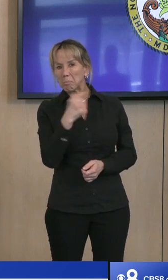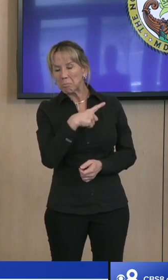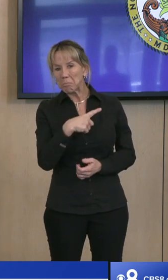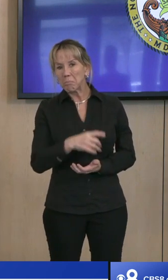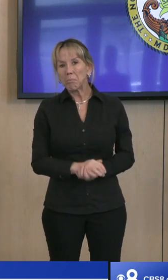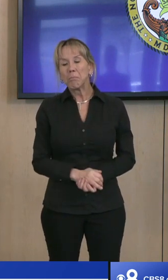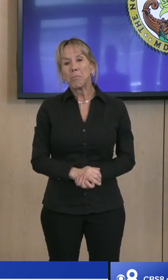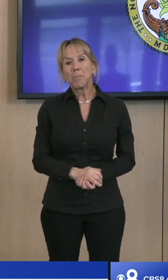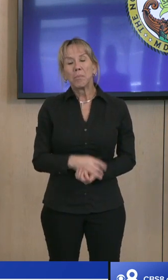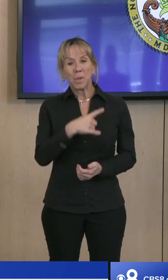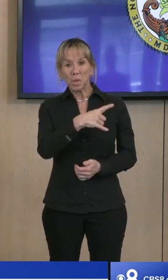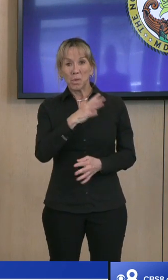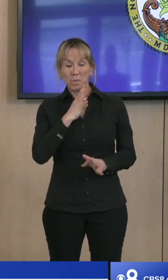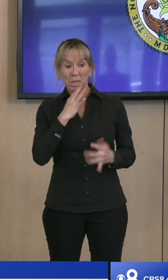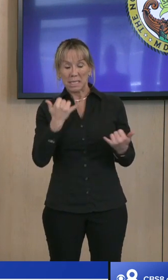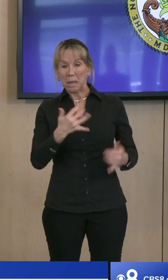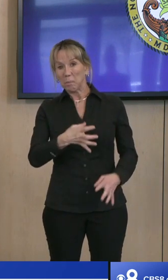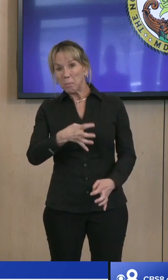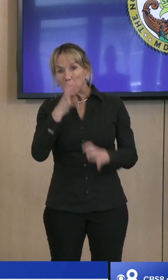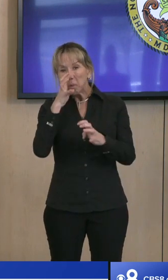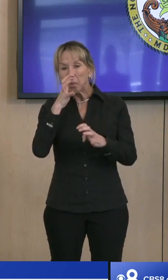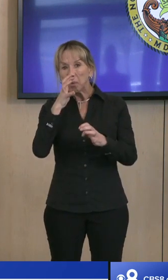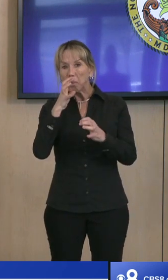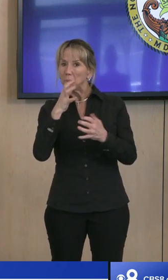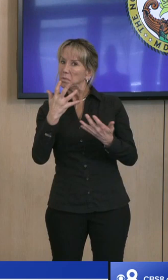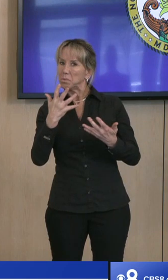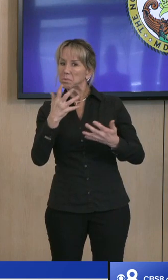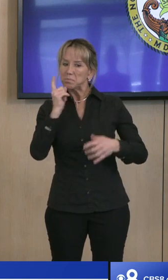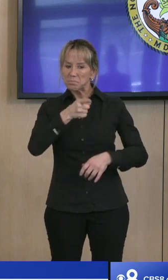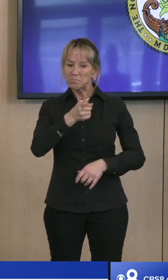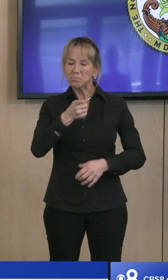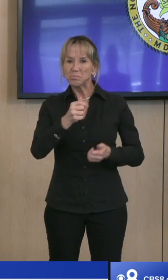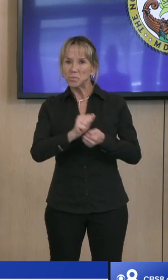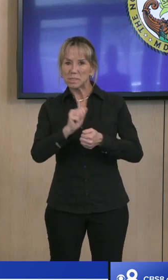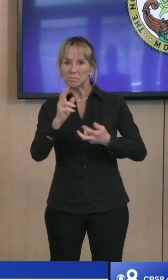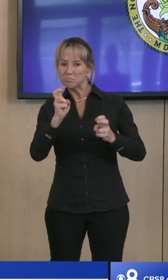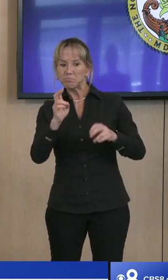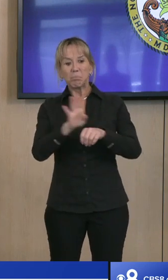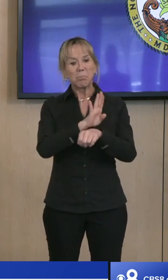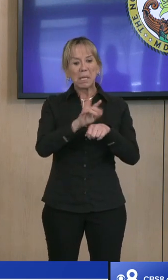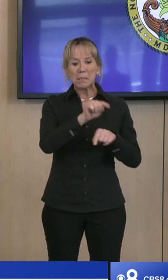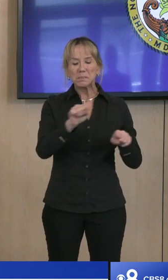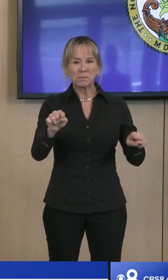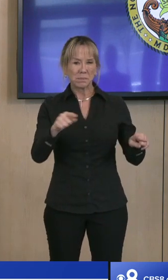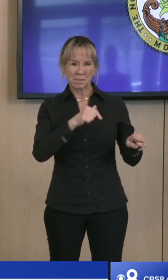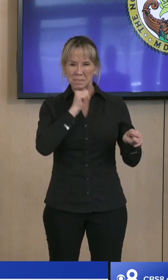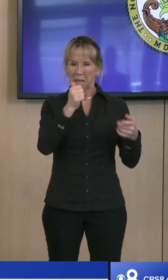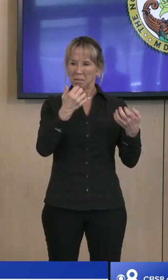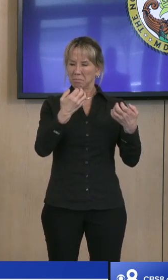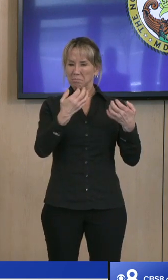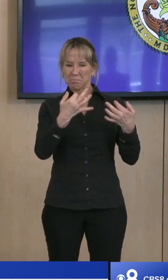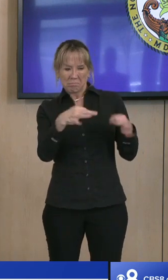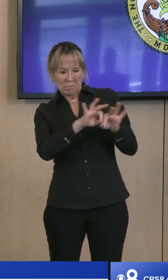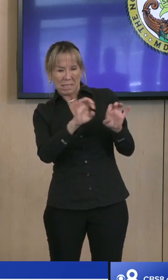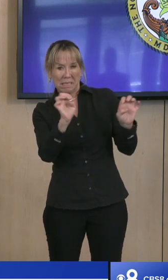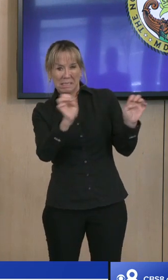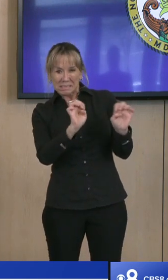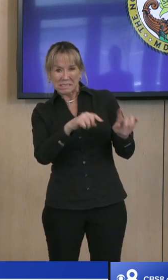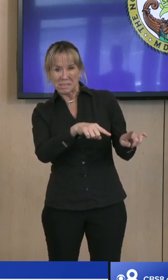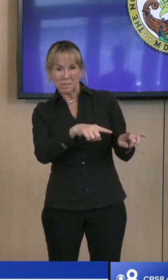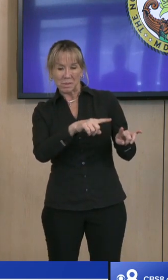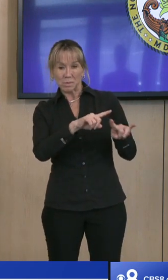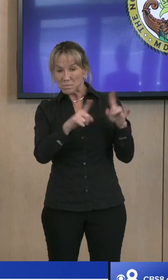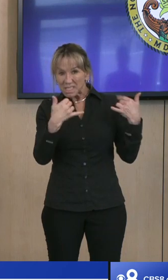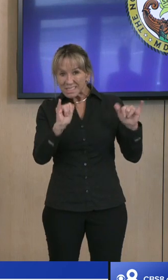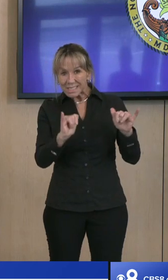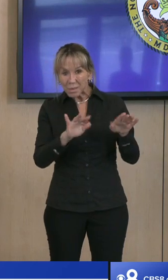The crackdown on businesses that are not essential but still operating, would that happen immediately? Does it